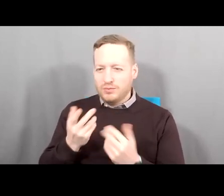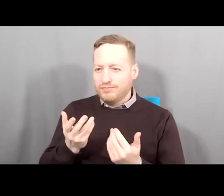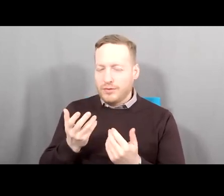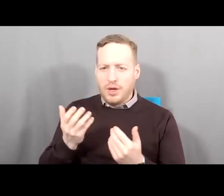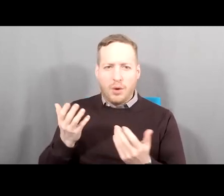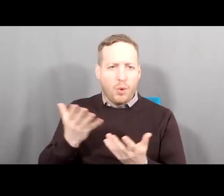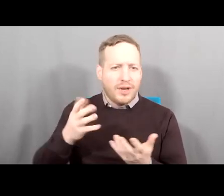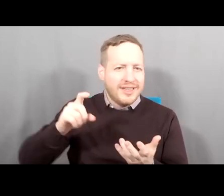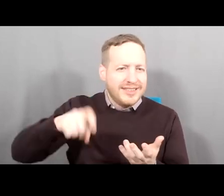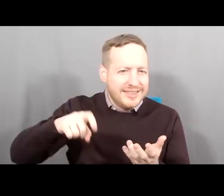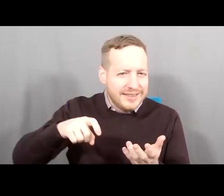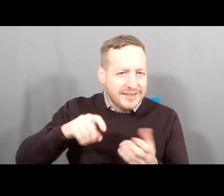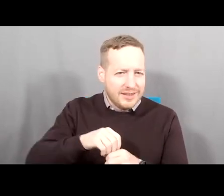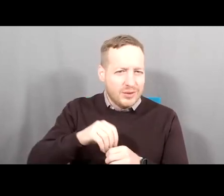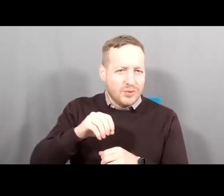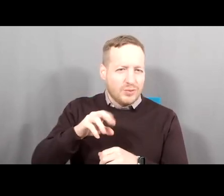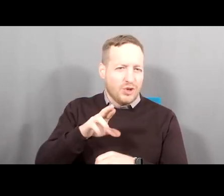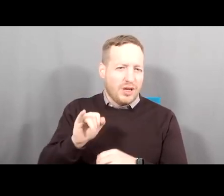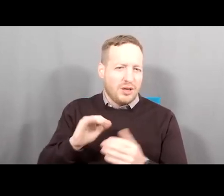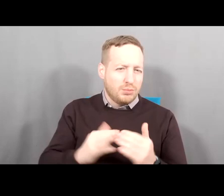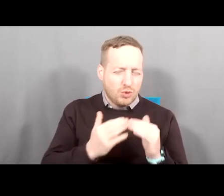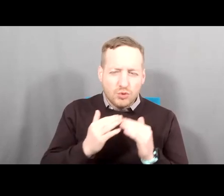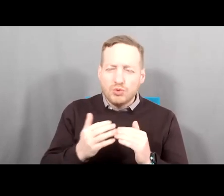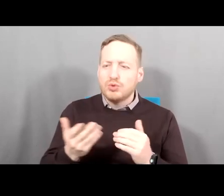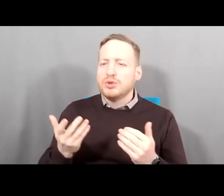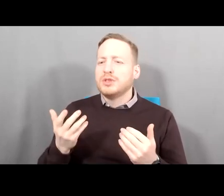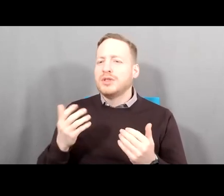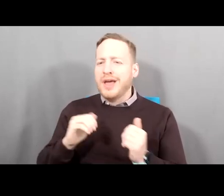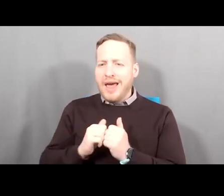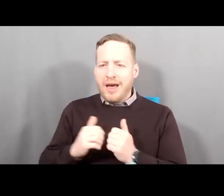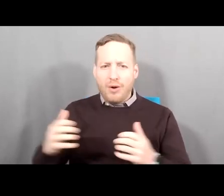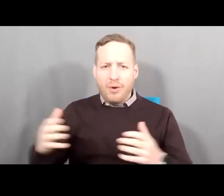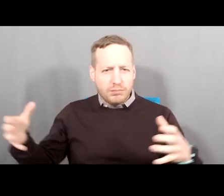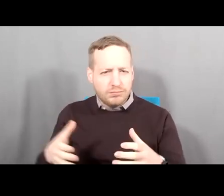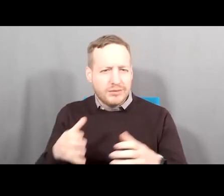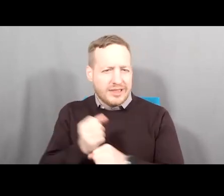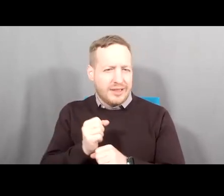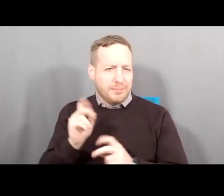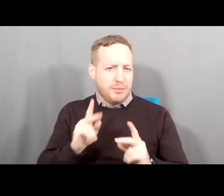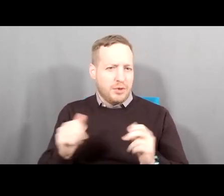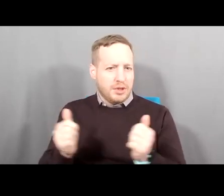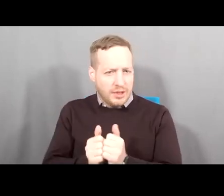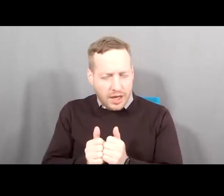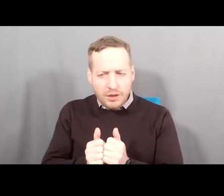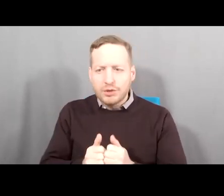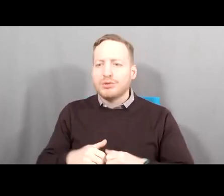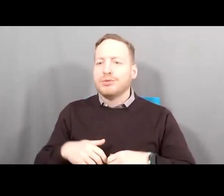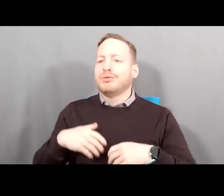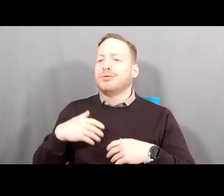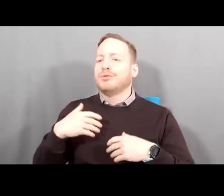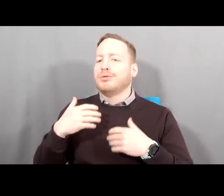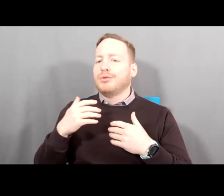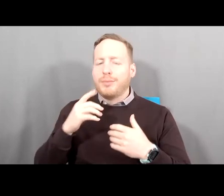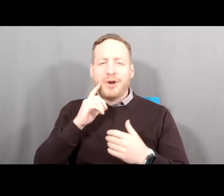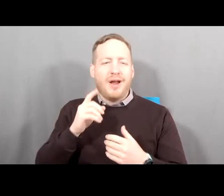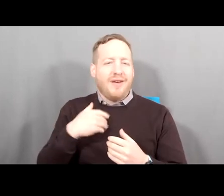So we need to work on what the needs of the deaf and hard of hearing community are in Rhode Island,